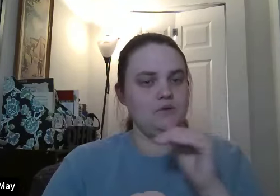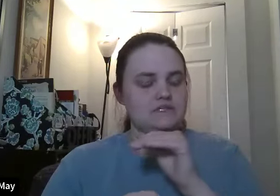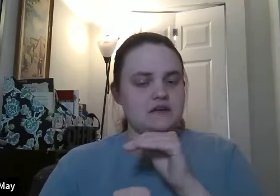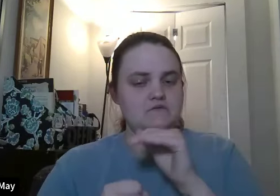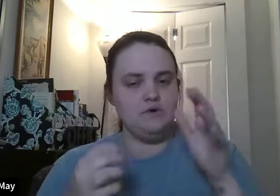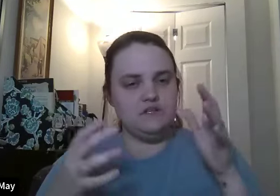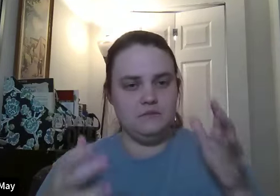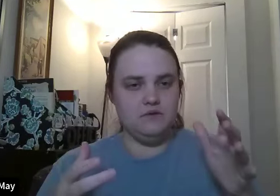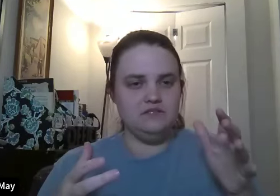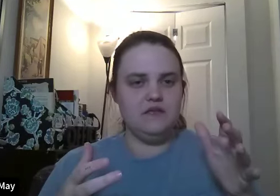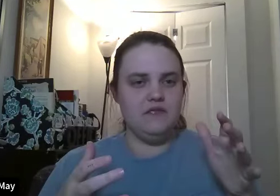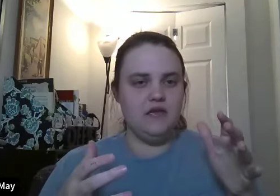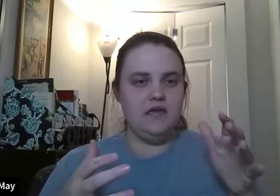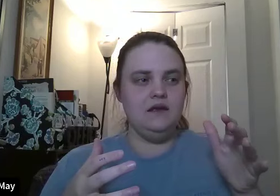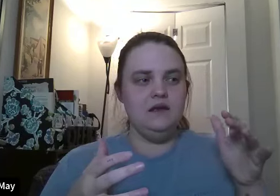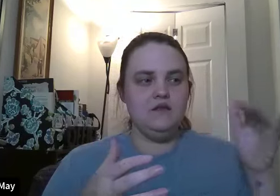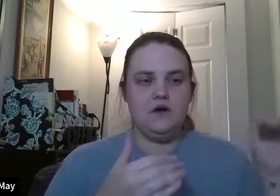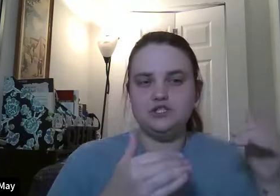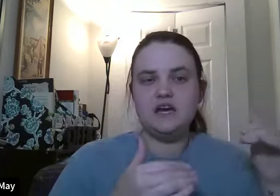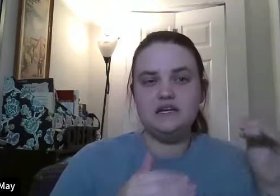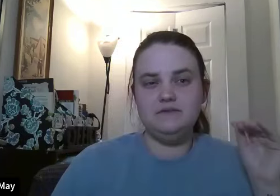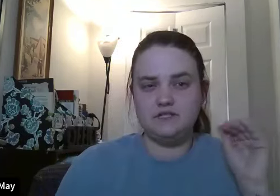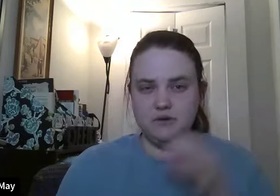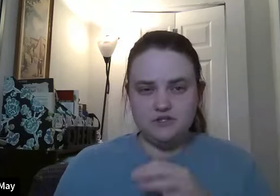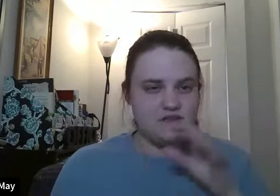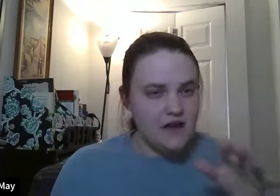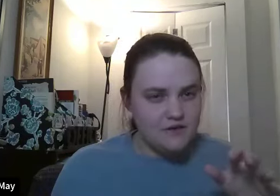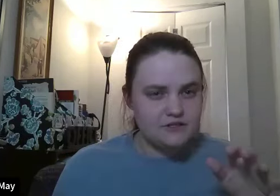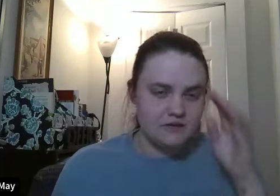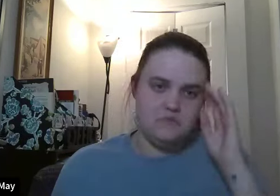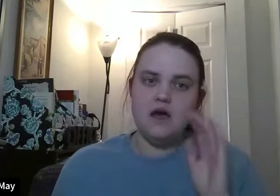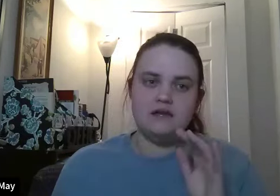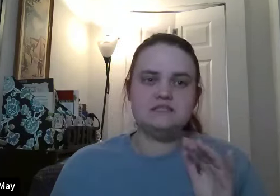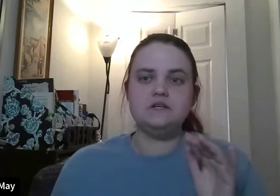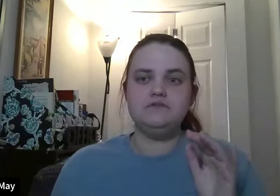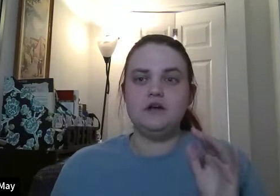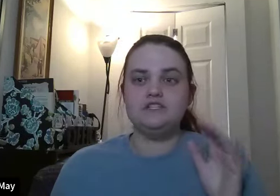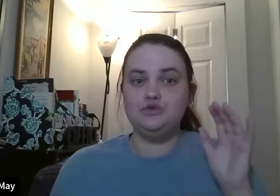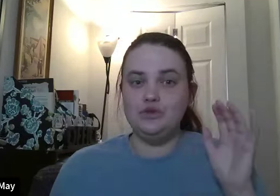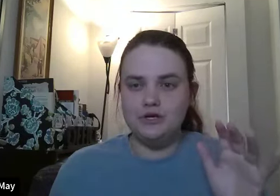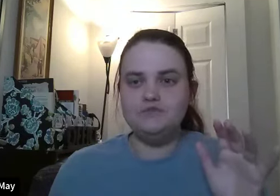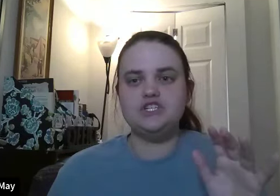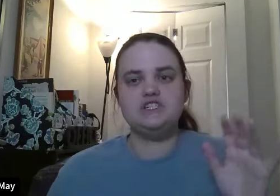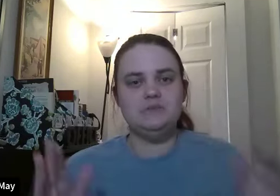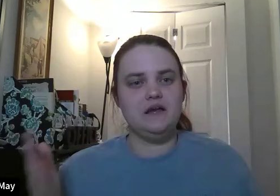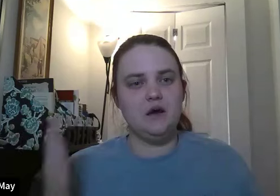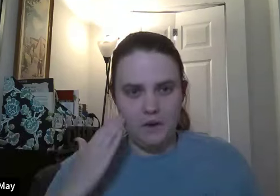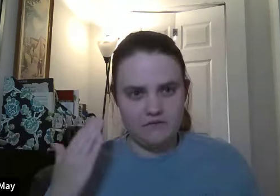would say focus on the most, and then I'll just kind of give you exposure to the others, not necessarily for you guys to learn them, just to be like aware of